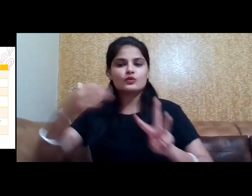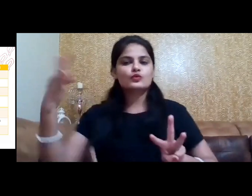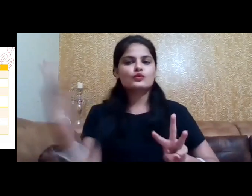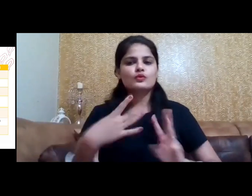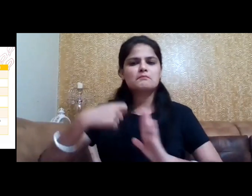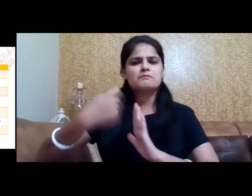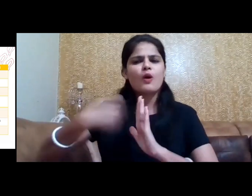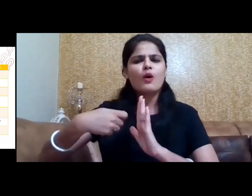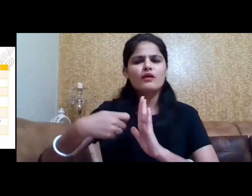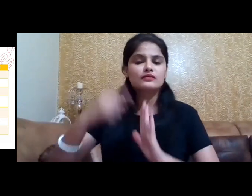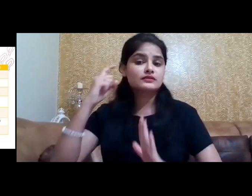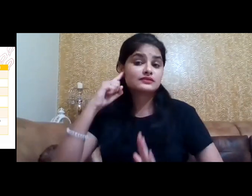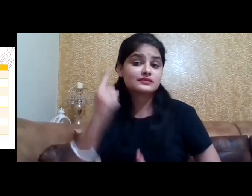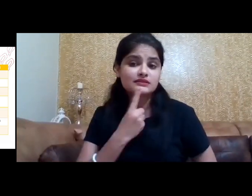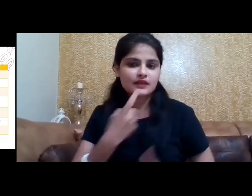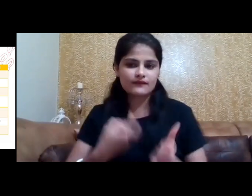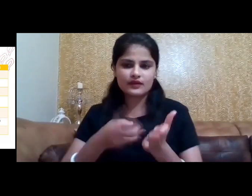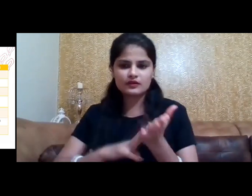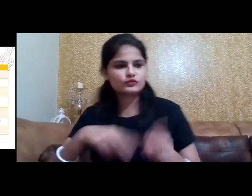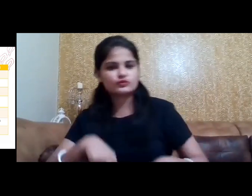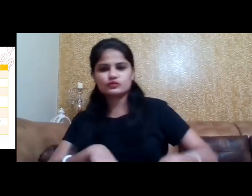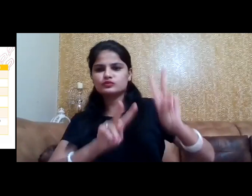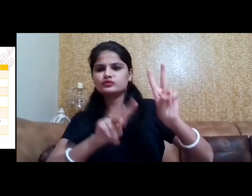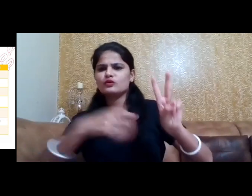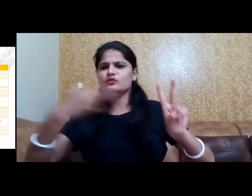website. Second, we have a web page in which